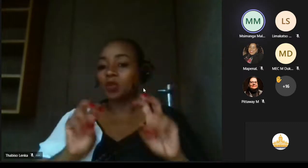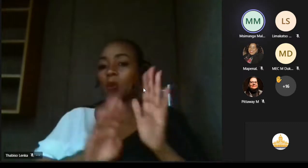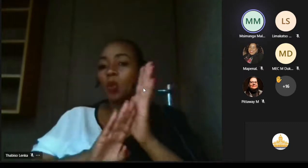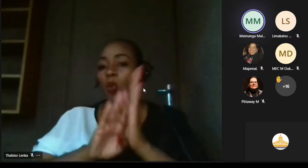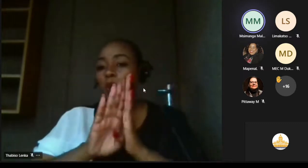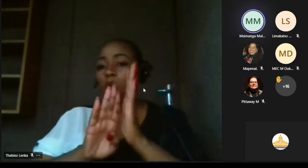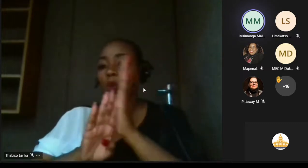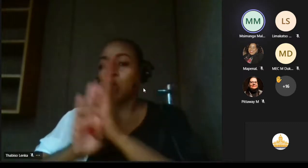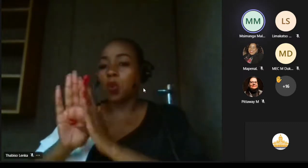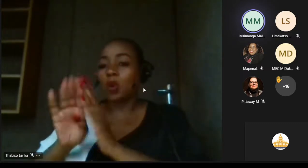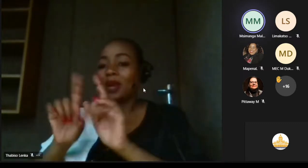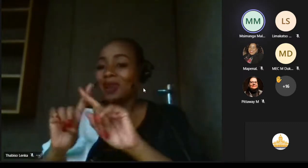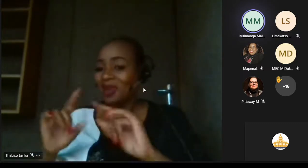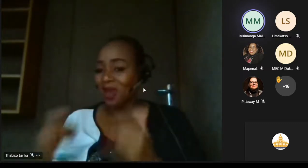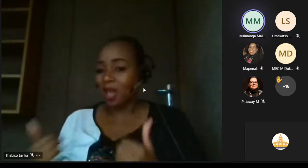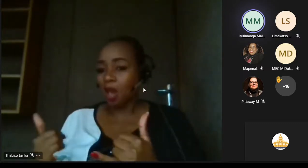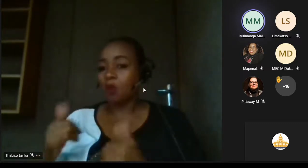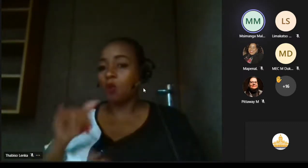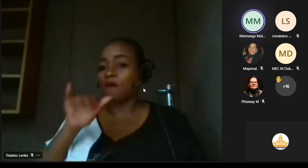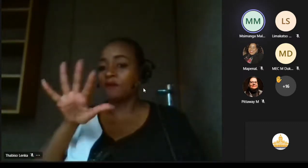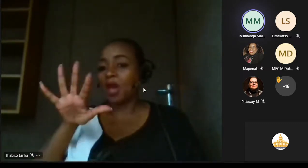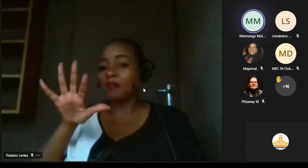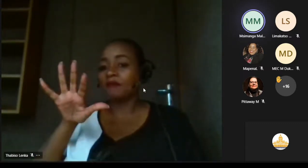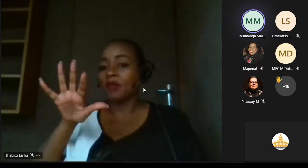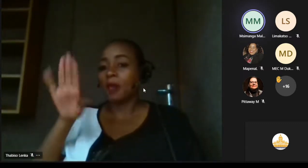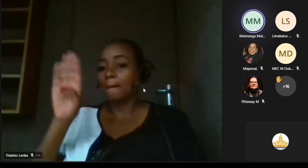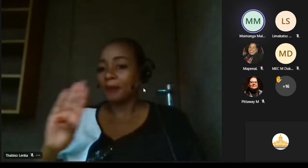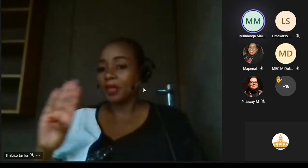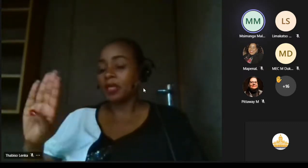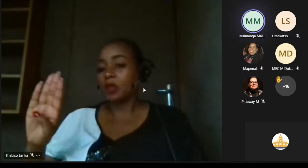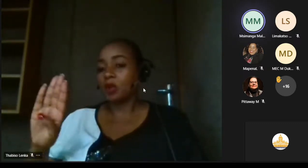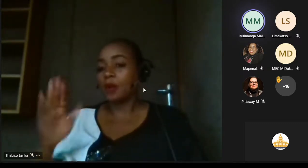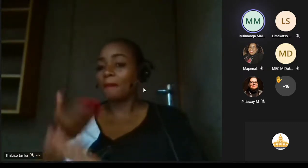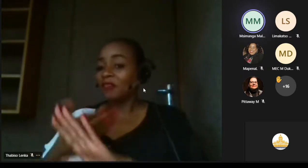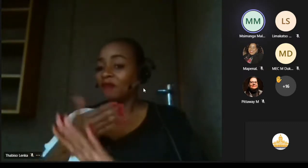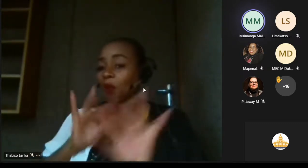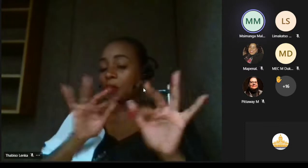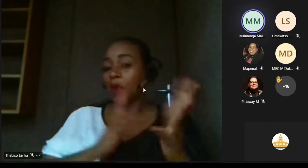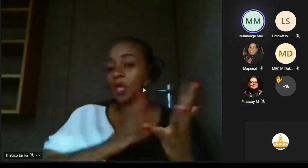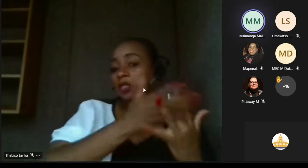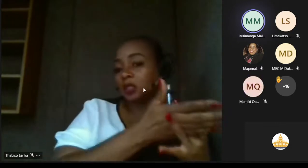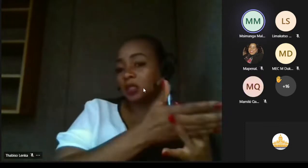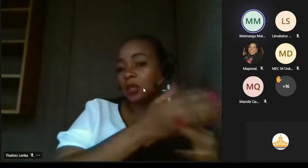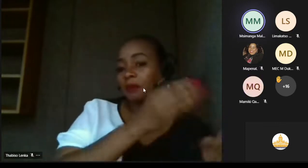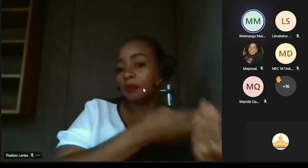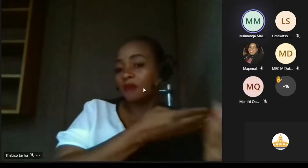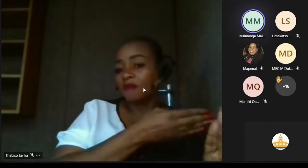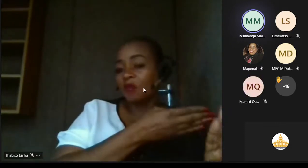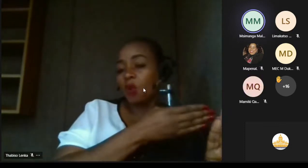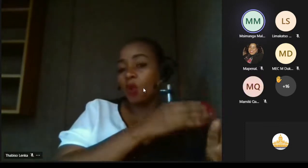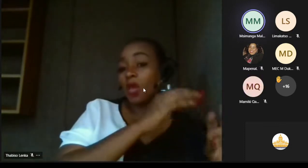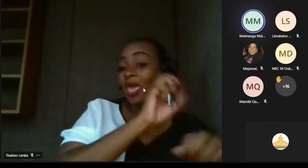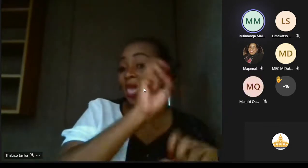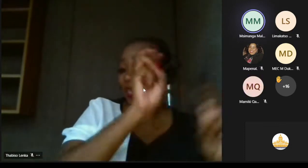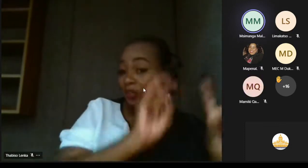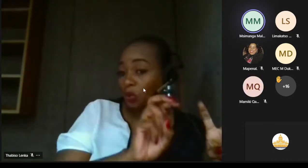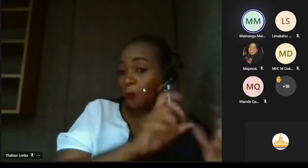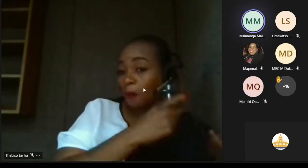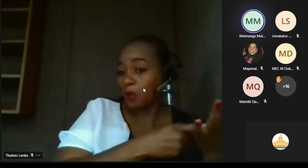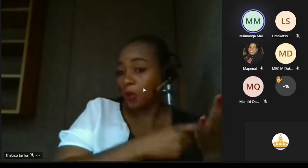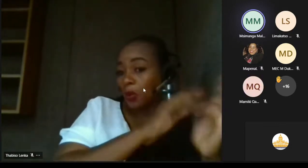le kolota 5 billion before batho ba ntate mpolisi ba ya ba lo intervene Eskom e ne kolotwa tšhelete nyane hampe ga